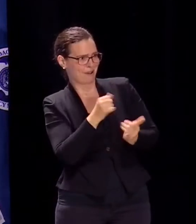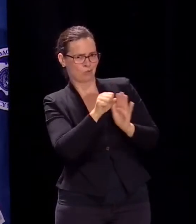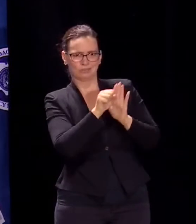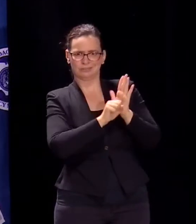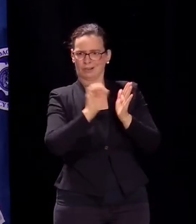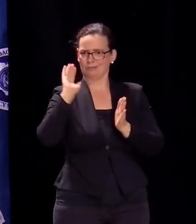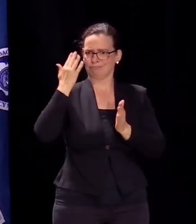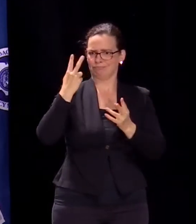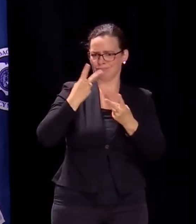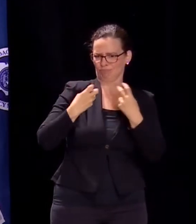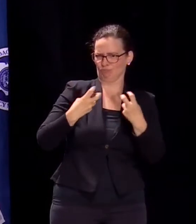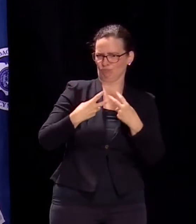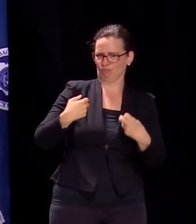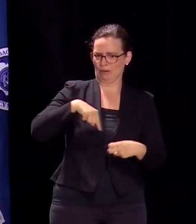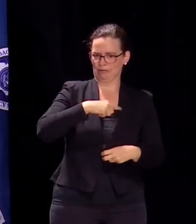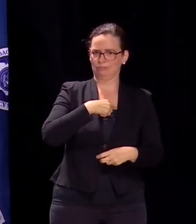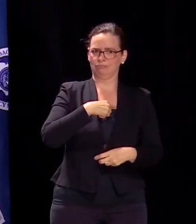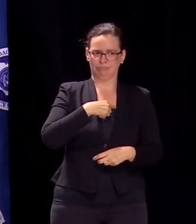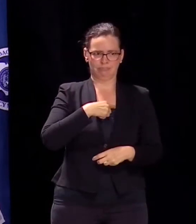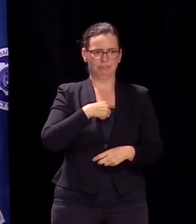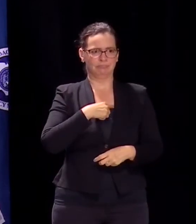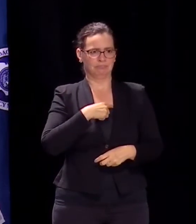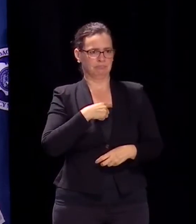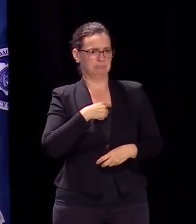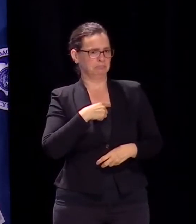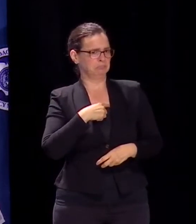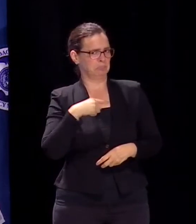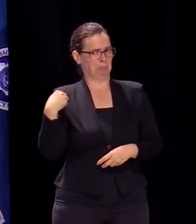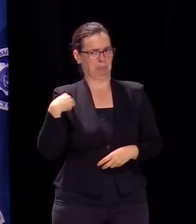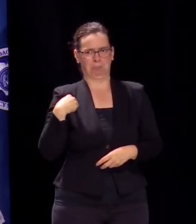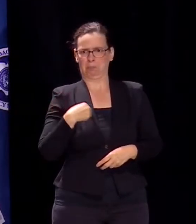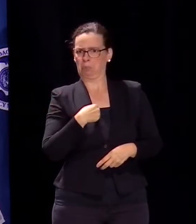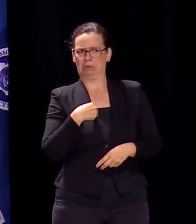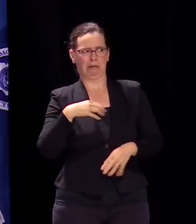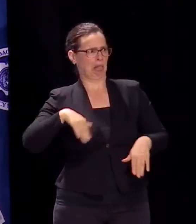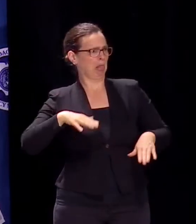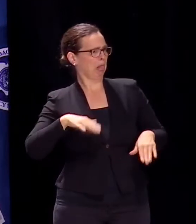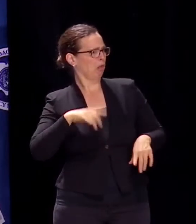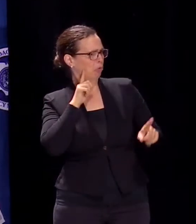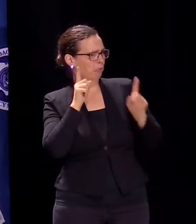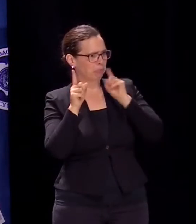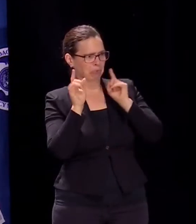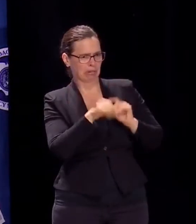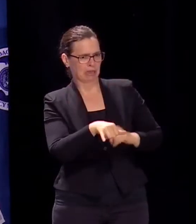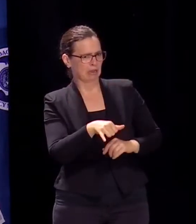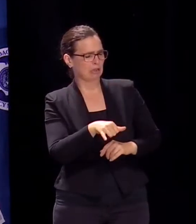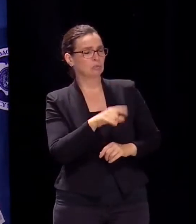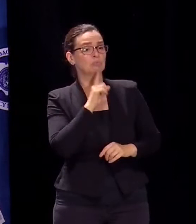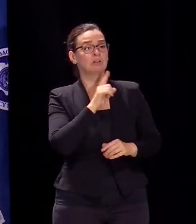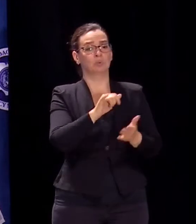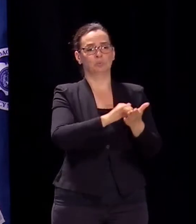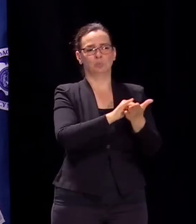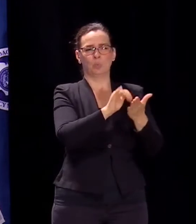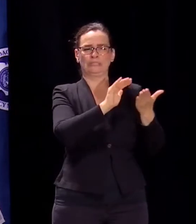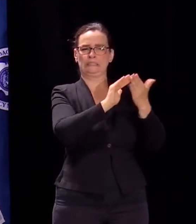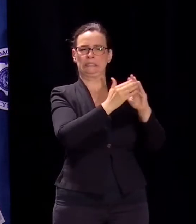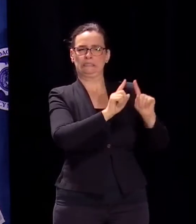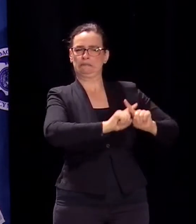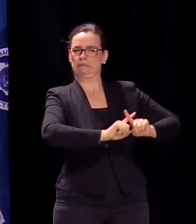on any of our control room calls. I think you have, New York City is very different. You have so many